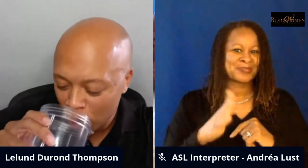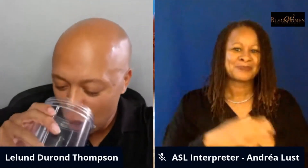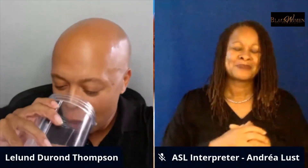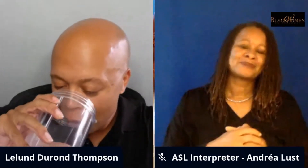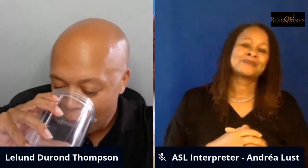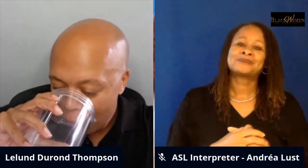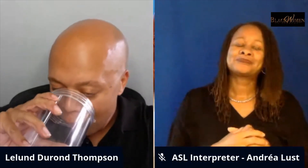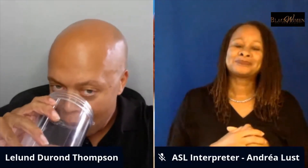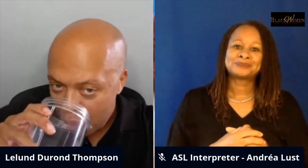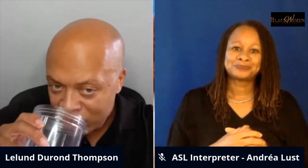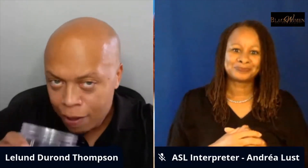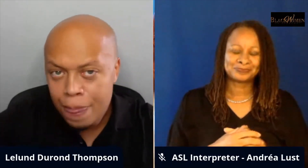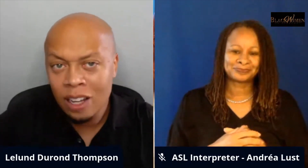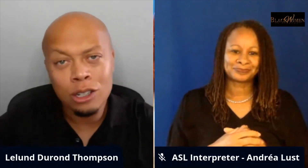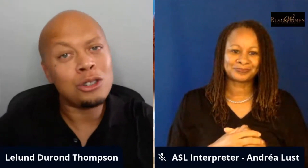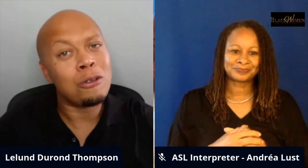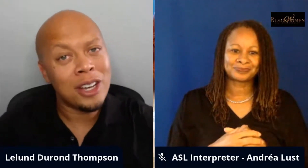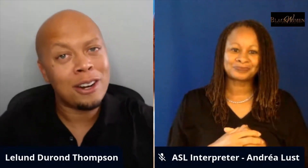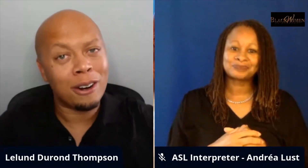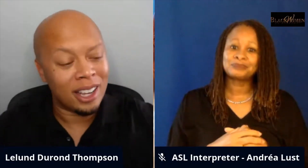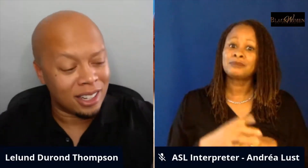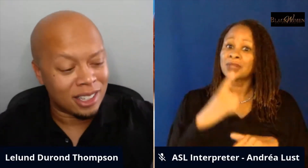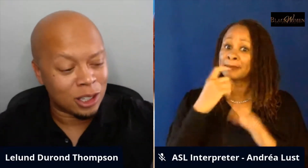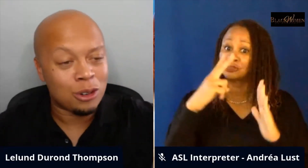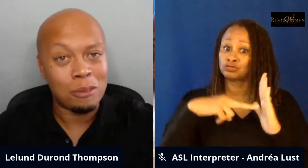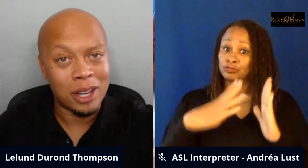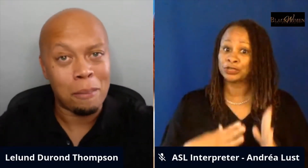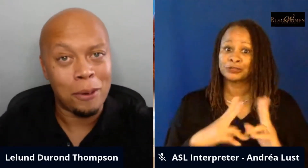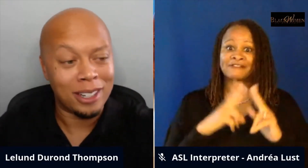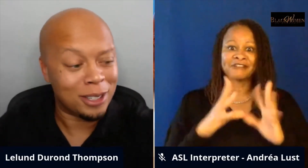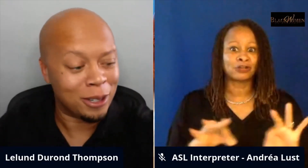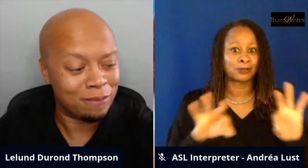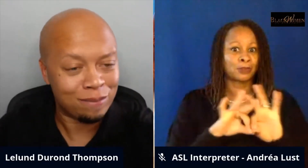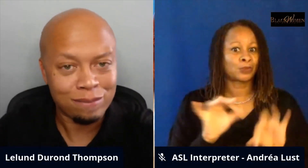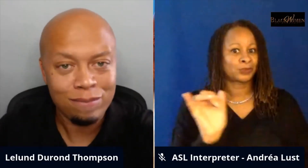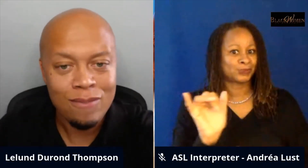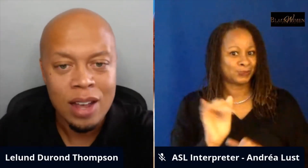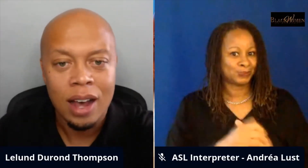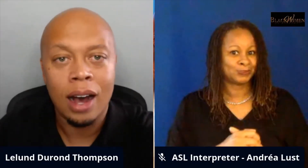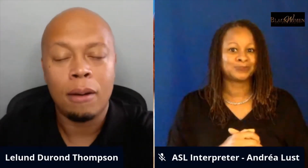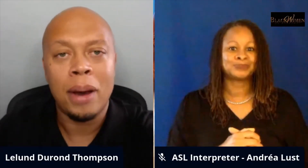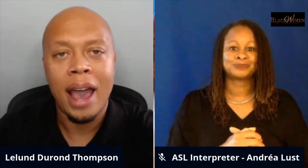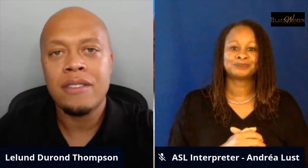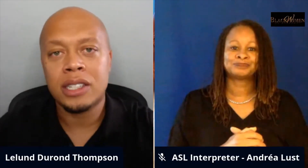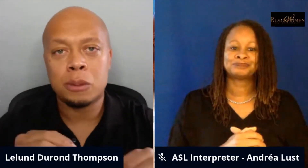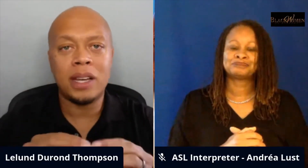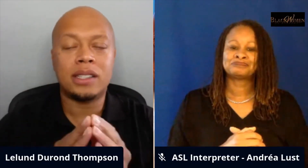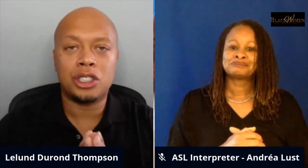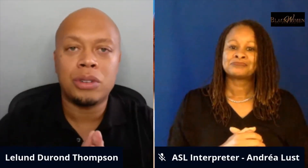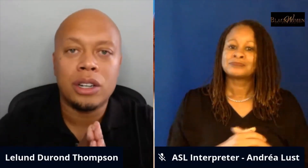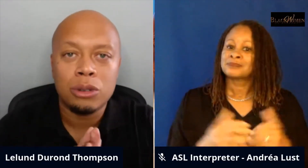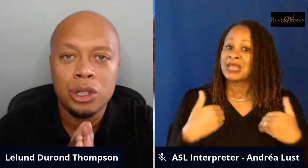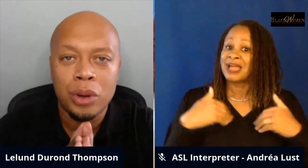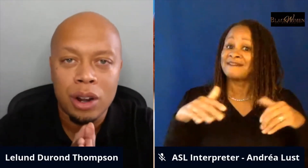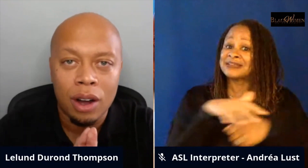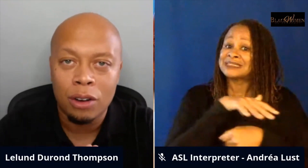with. Because your reader is extremely important too. But having a space that you can go to in your home, I